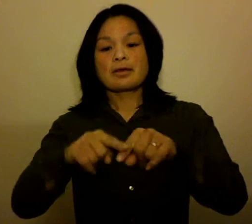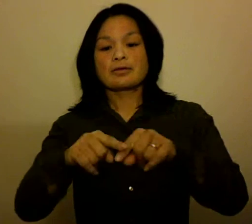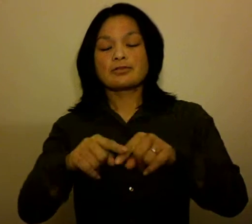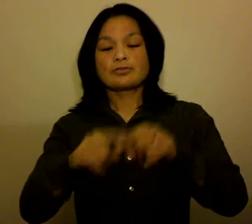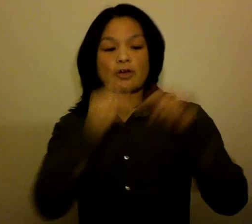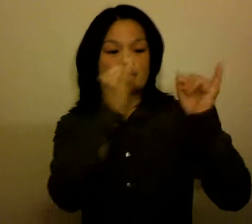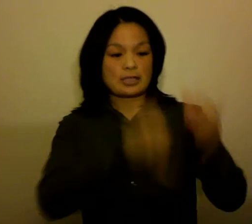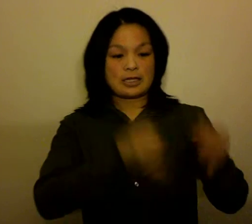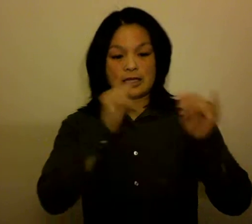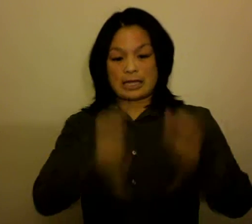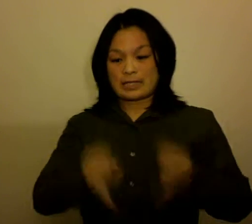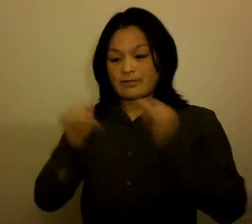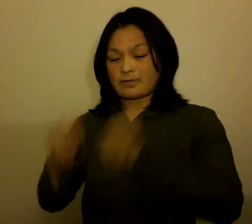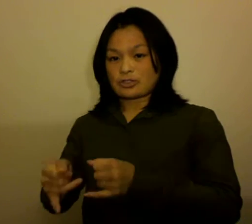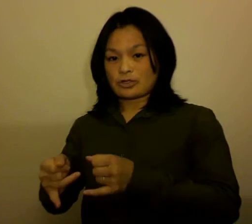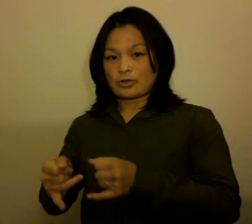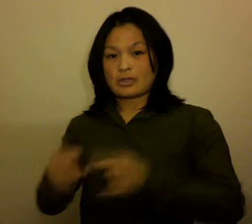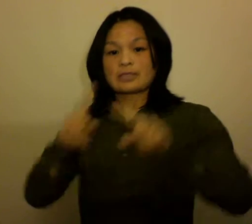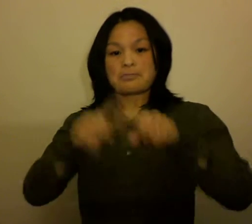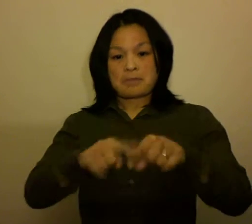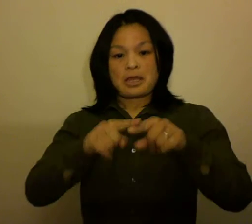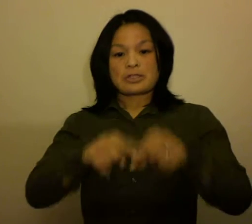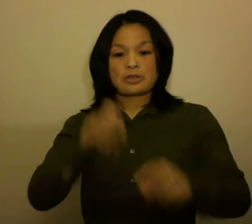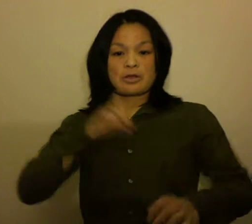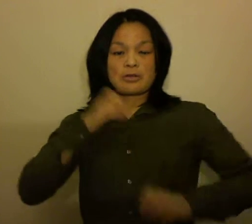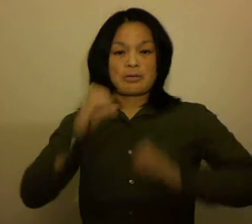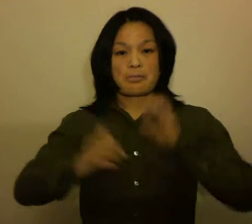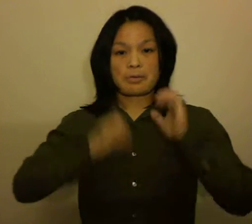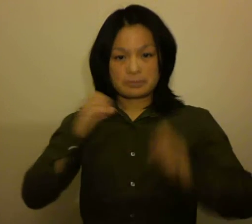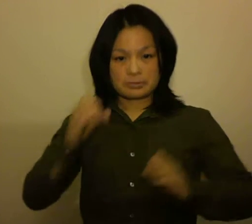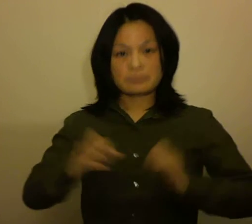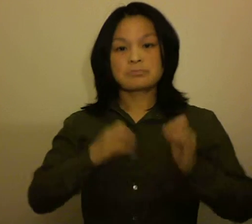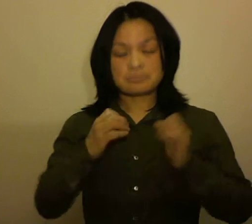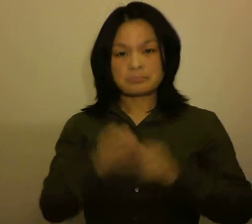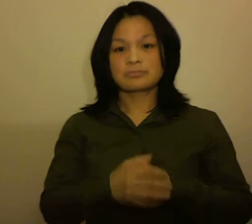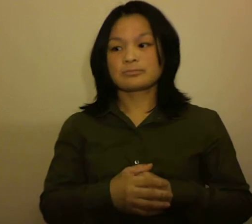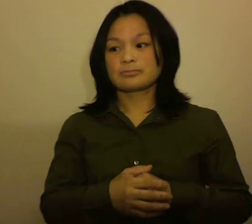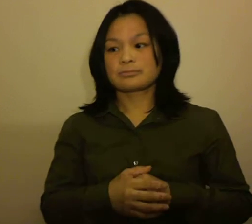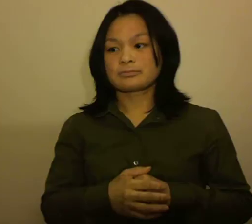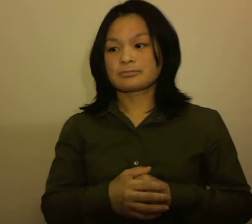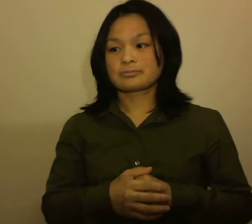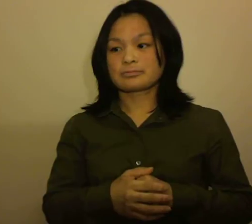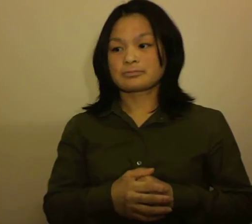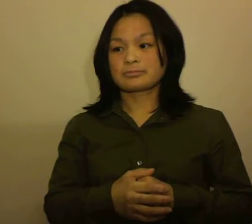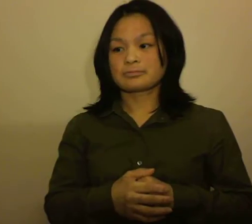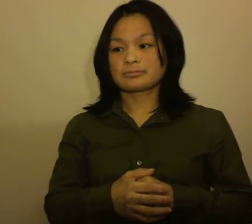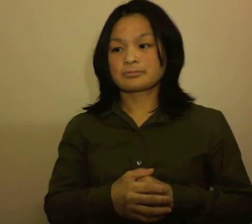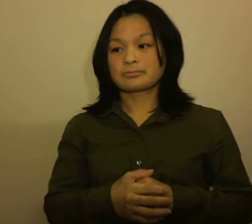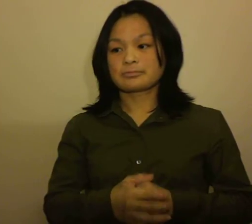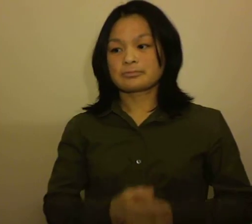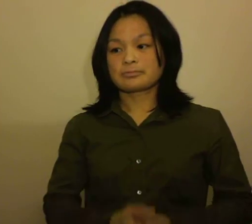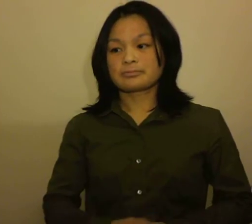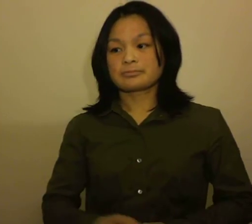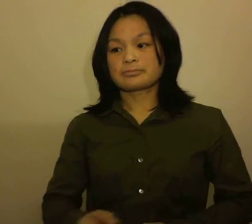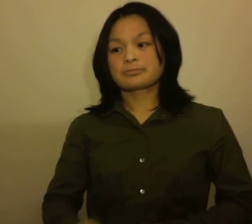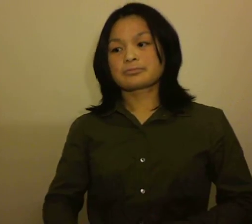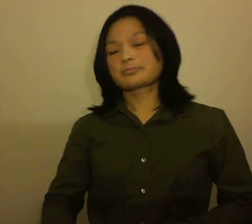on a person's emotions. Usually people need a little bit less space if someone is approaching them and seems happy or in a